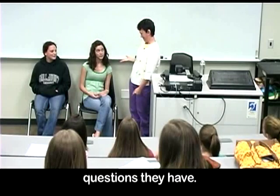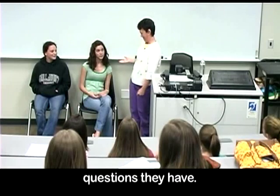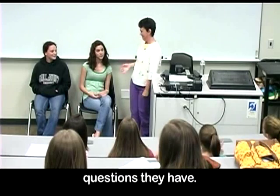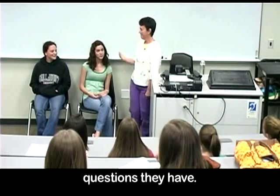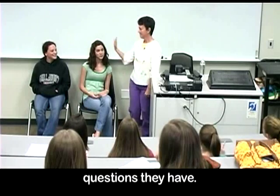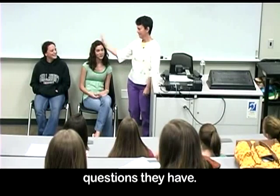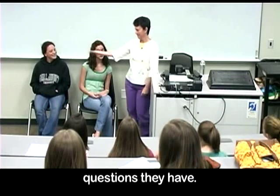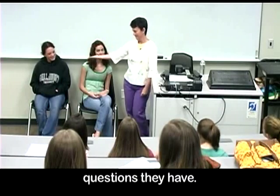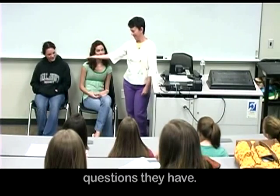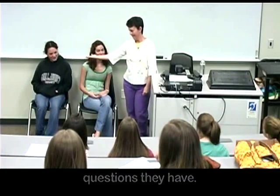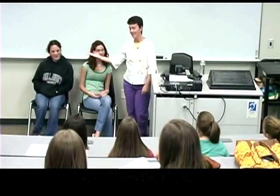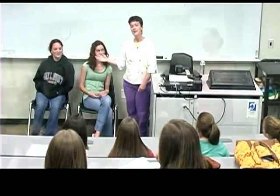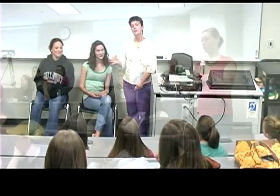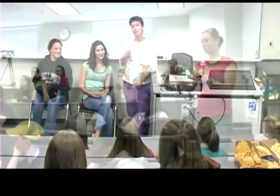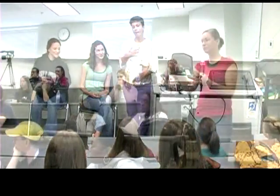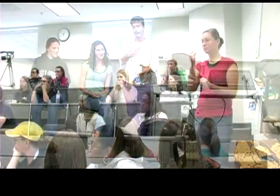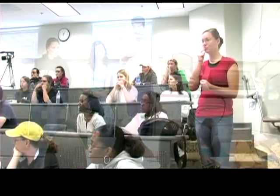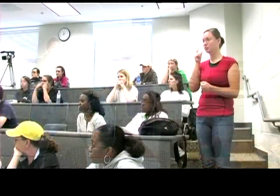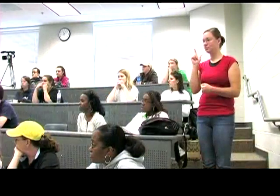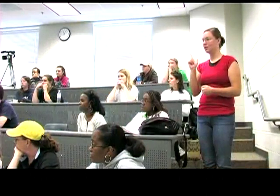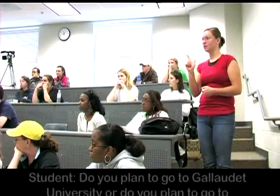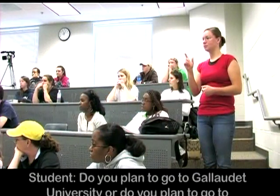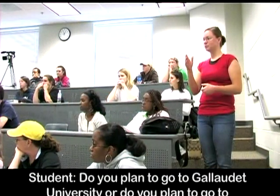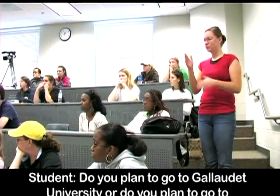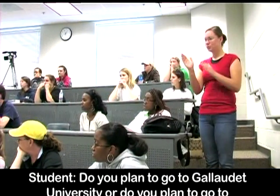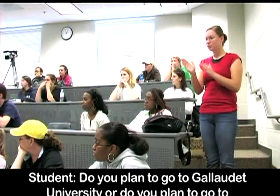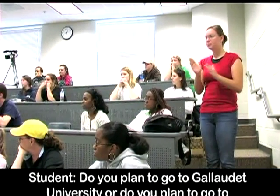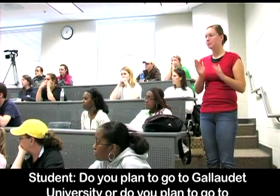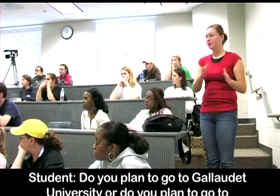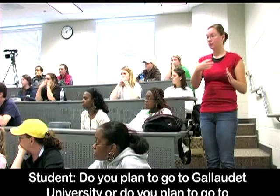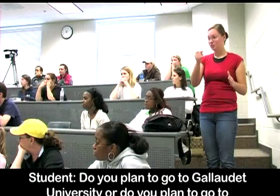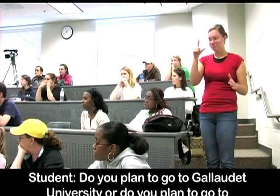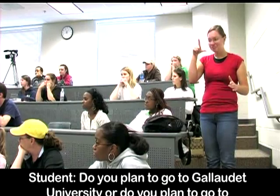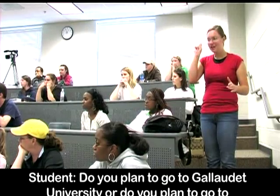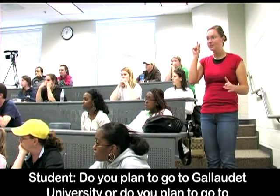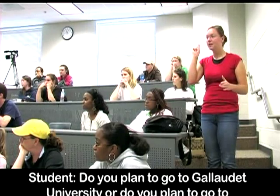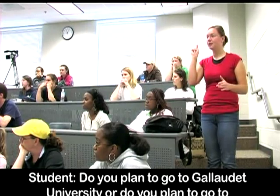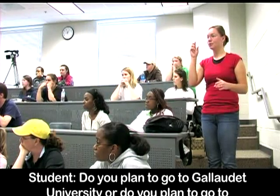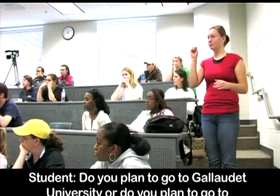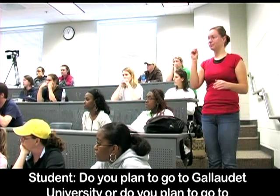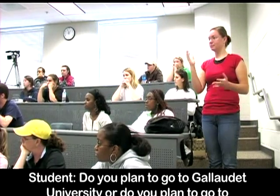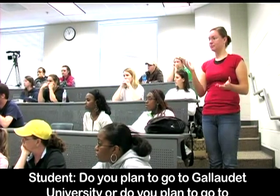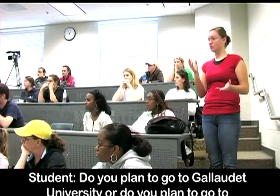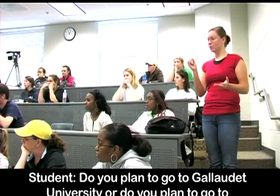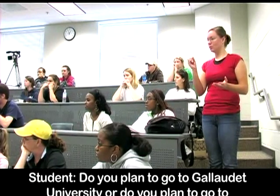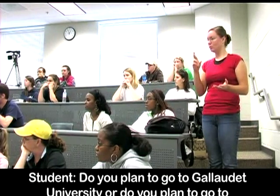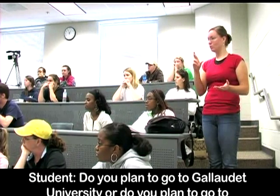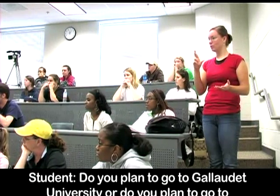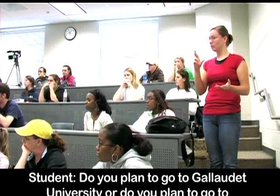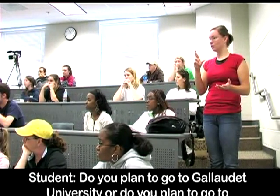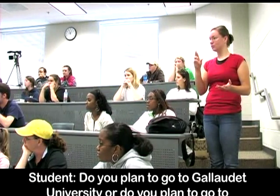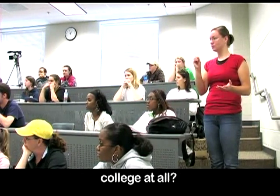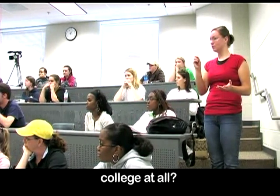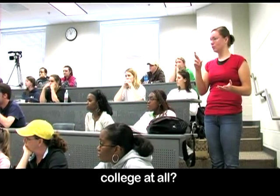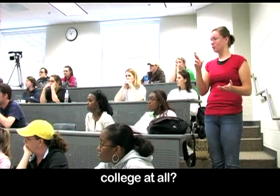answer any question they have. Do you plan to go to Gallaudet University, or do you plan to go to college at